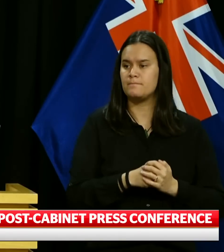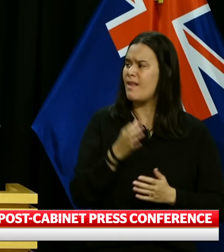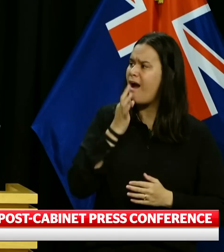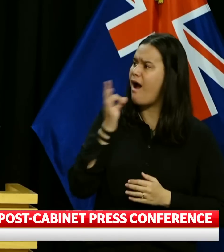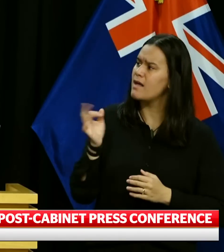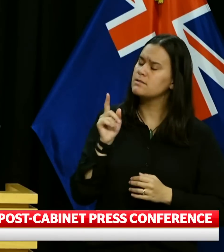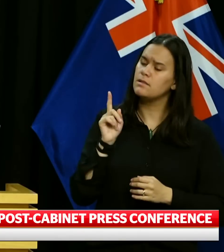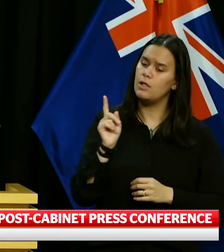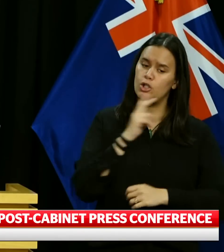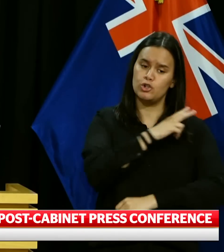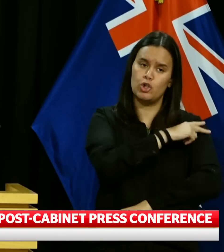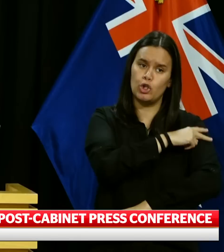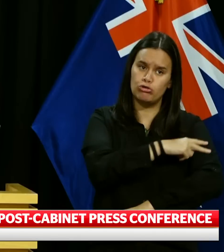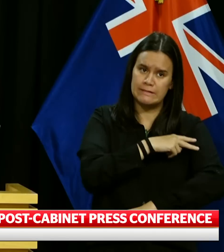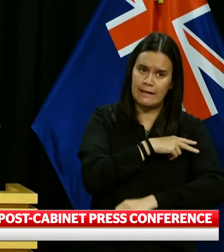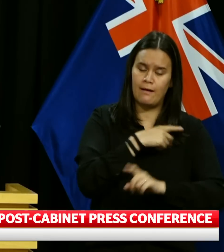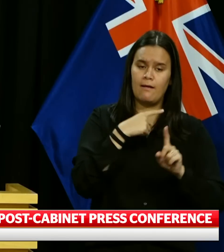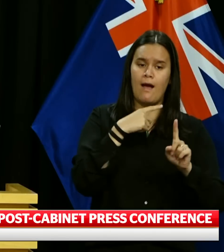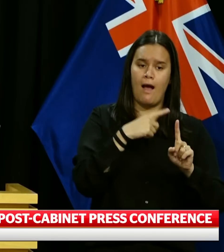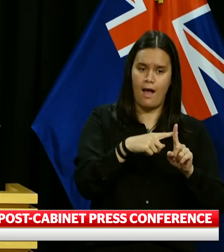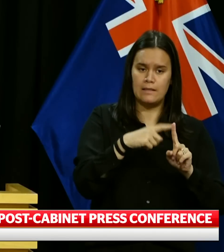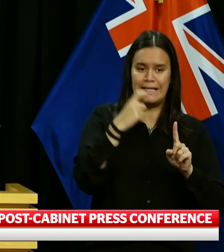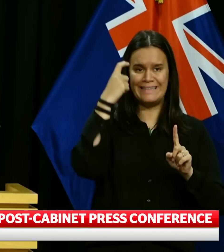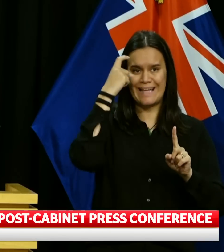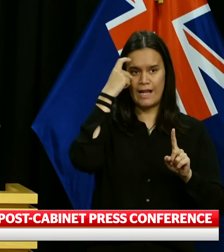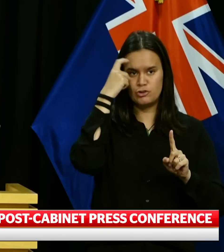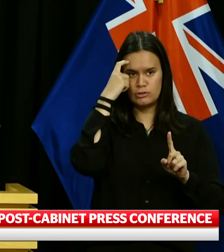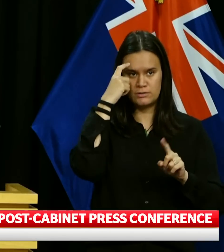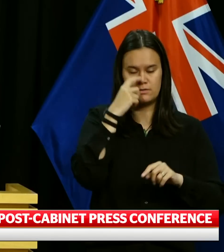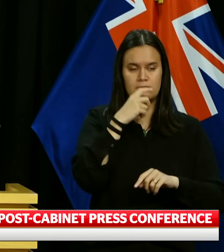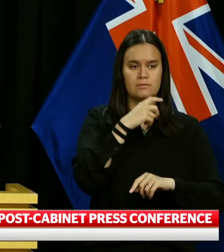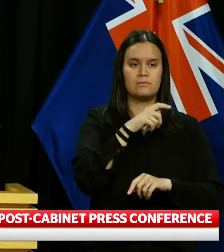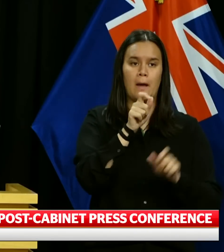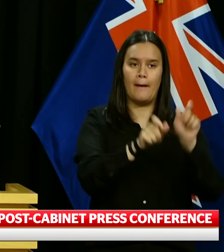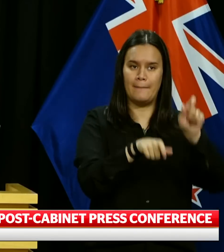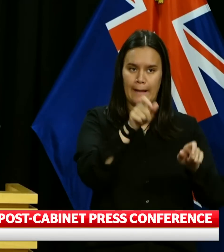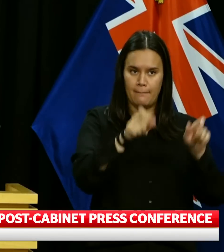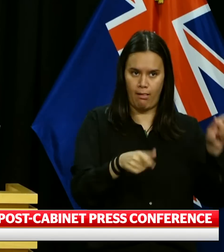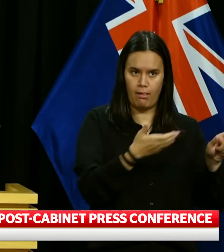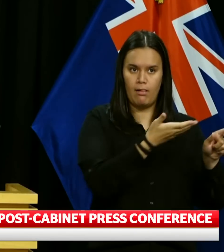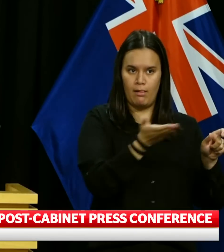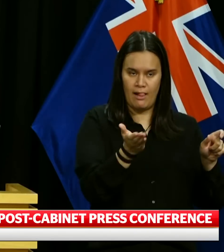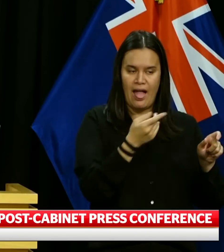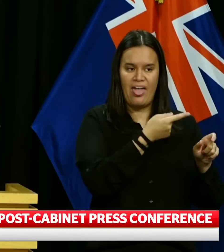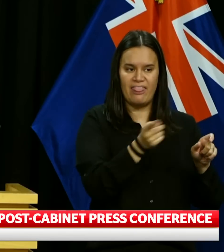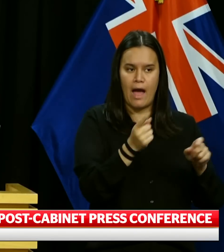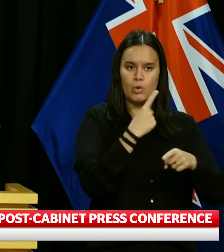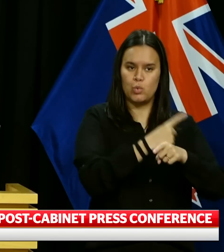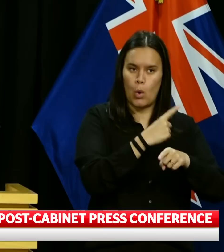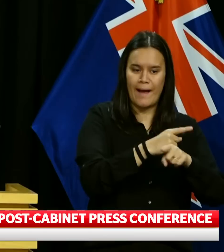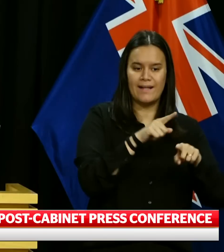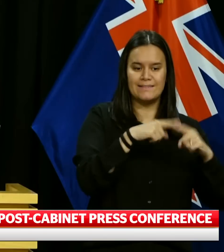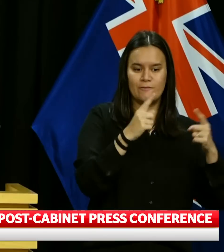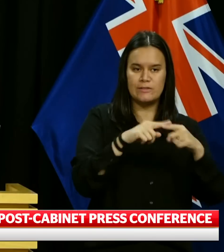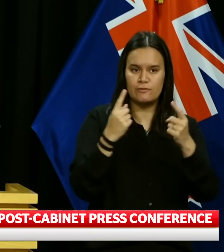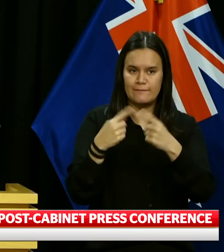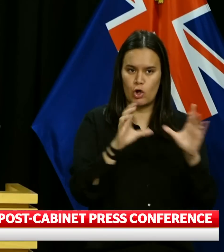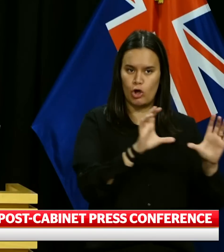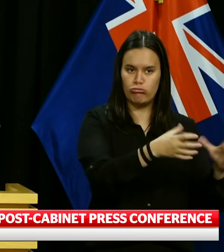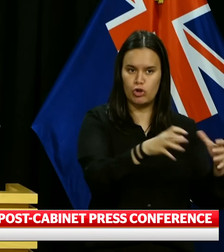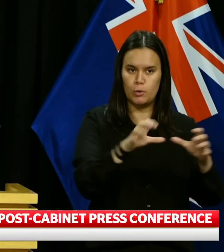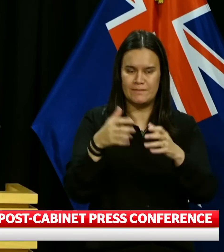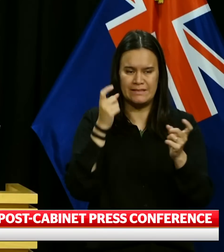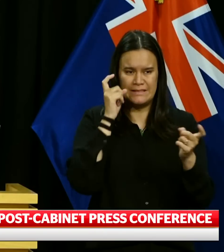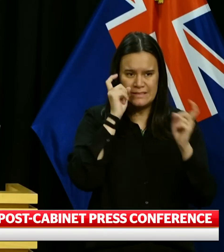You've had security and intelligence officials both in the meeting that you were in this morning and in documents talk about individuals and groups in New Zealand with extreme